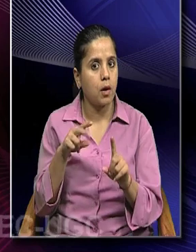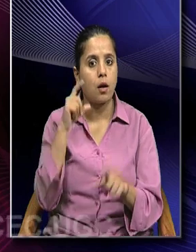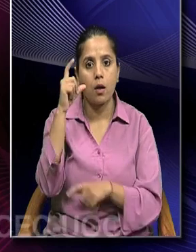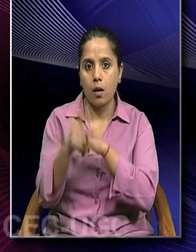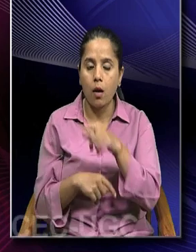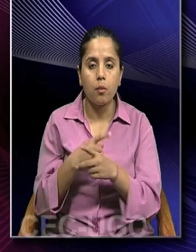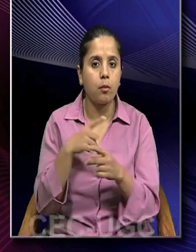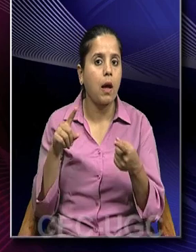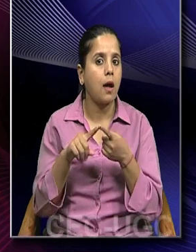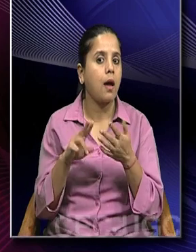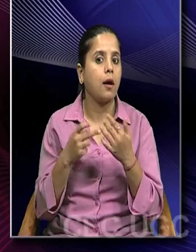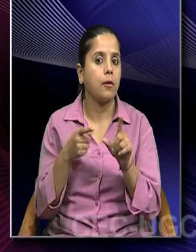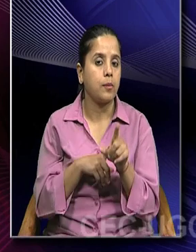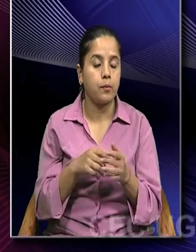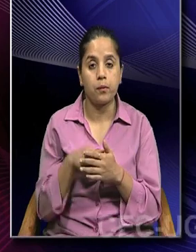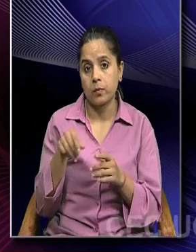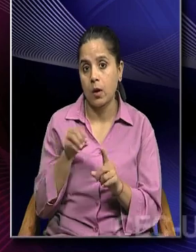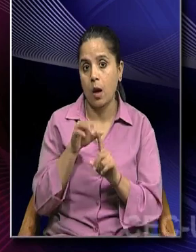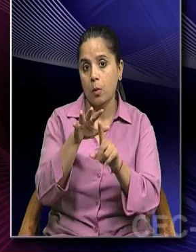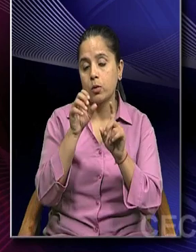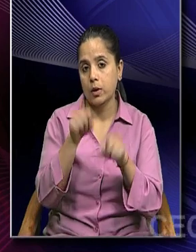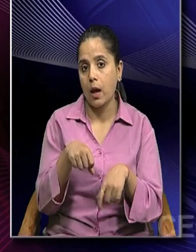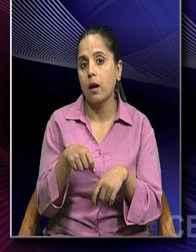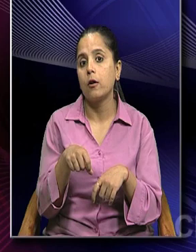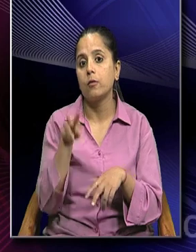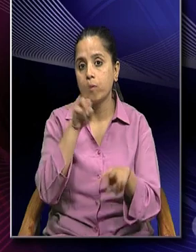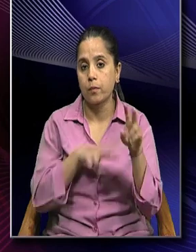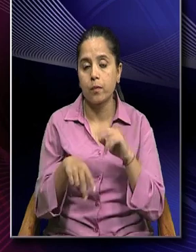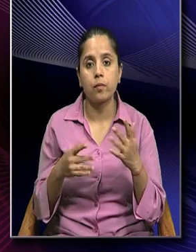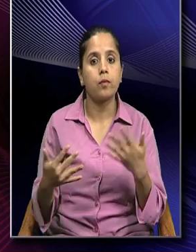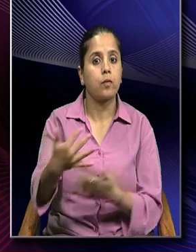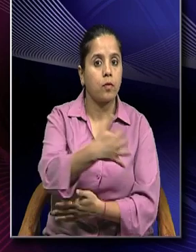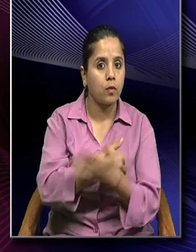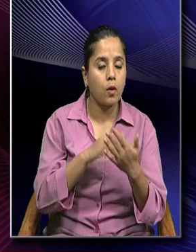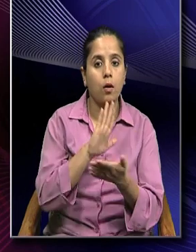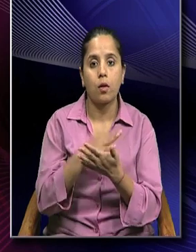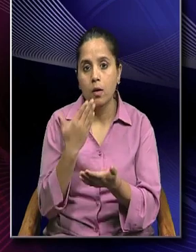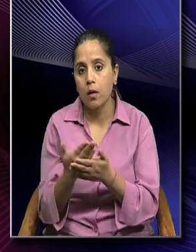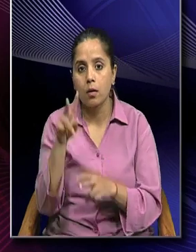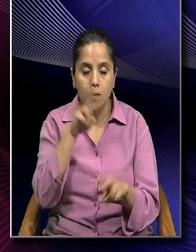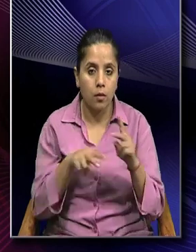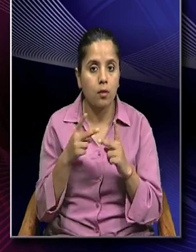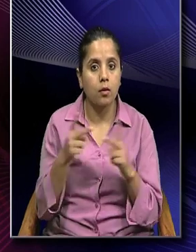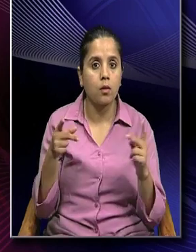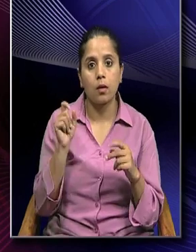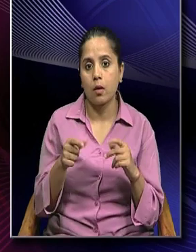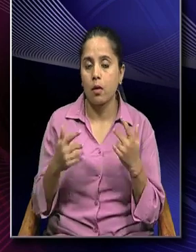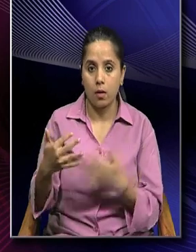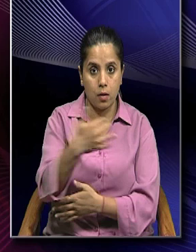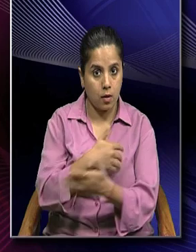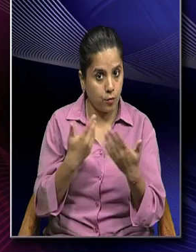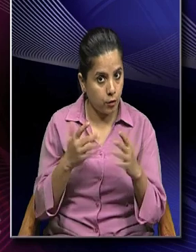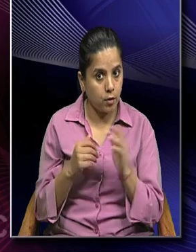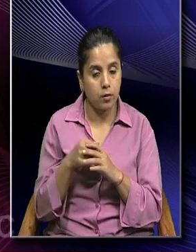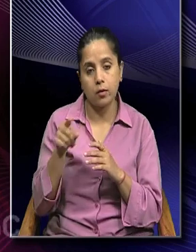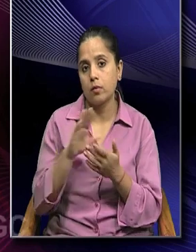entity. And this approach can be referred to as compilations and interpretations, that they have compiled it and they